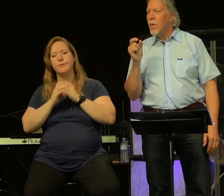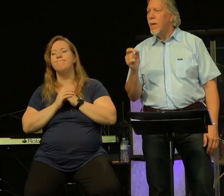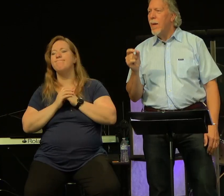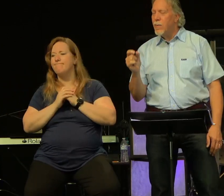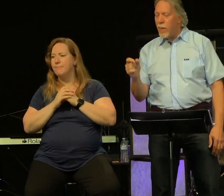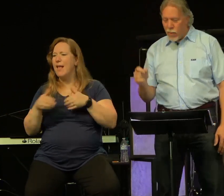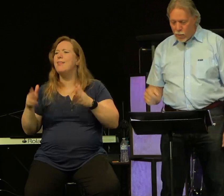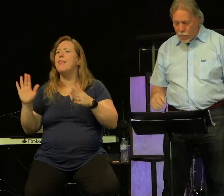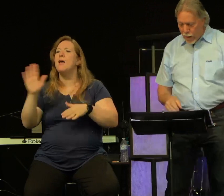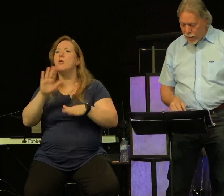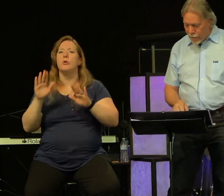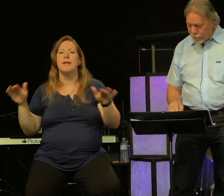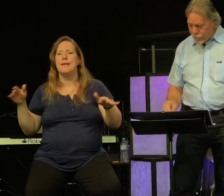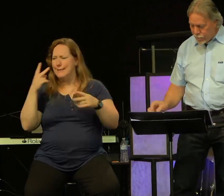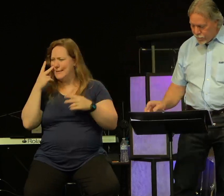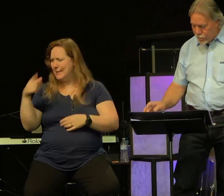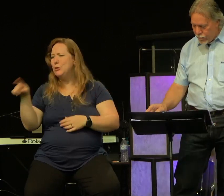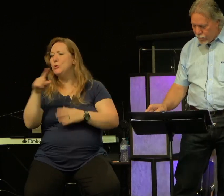Let your kids hear you pray.